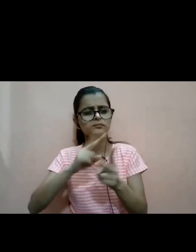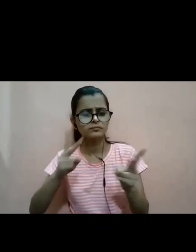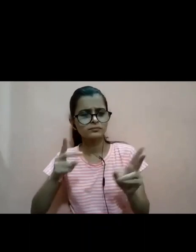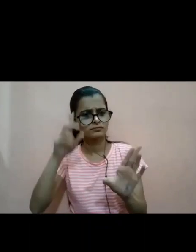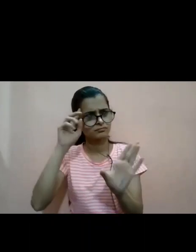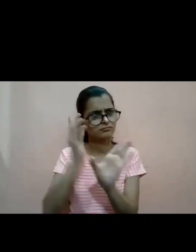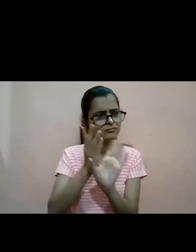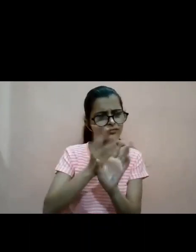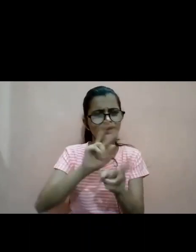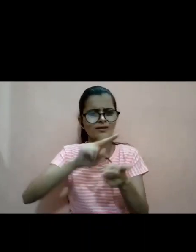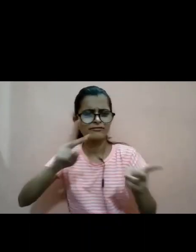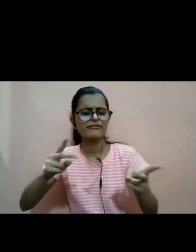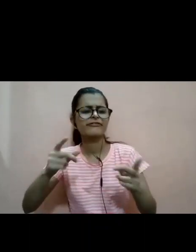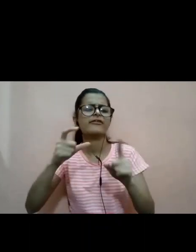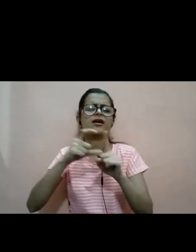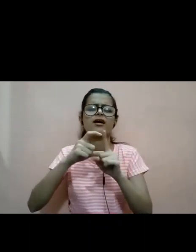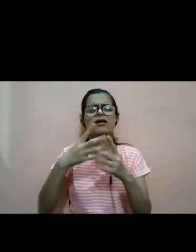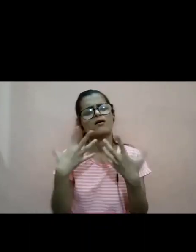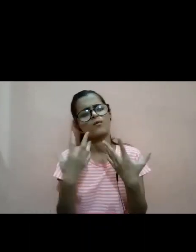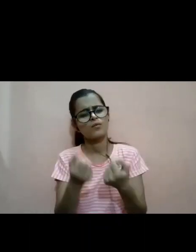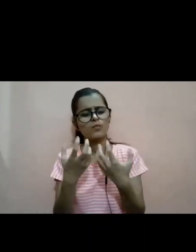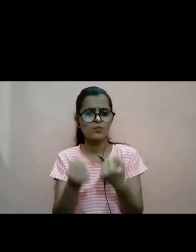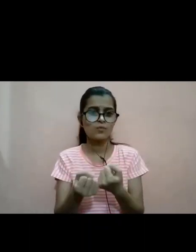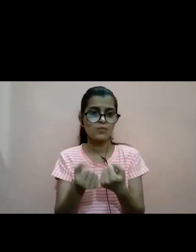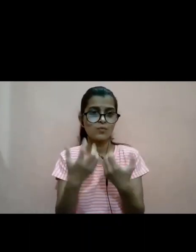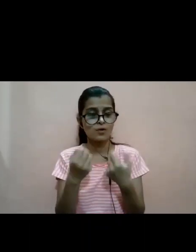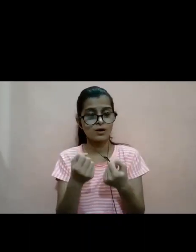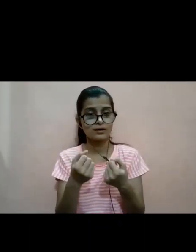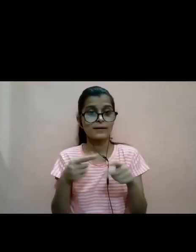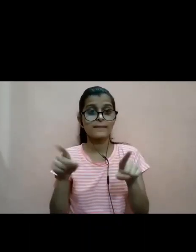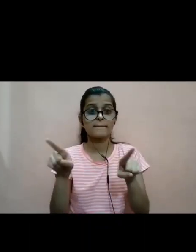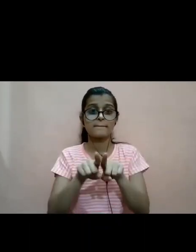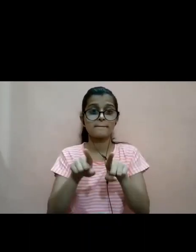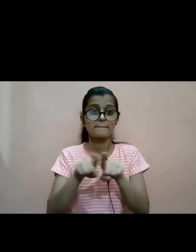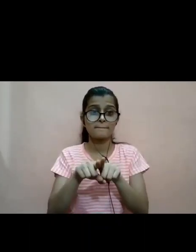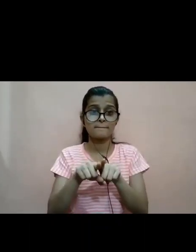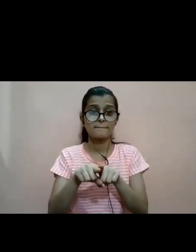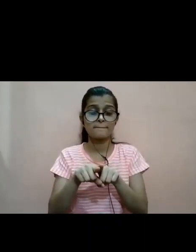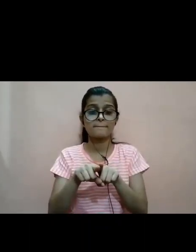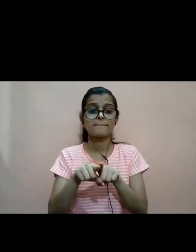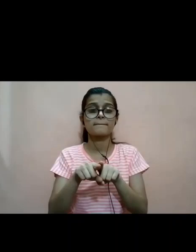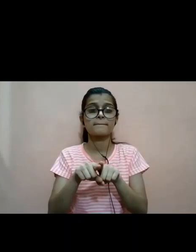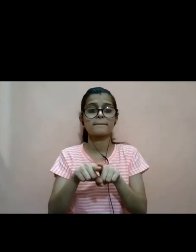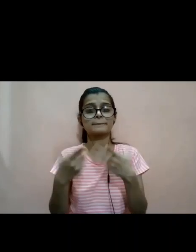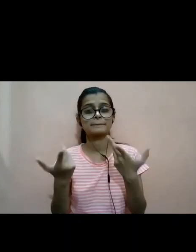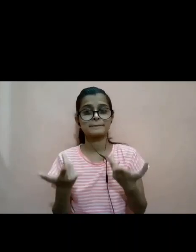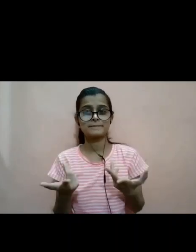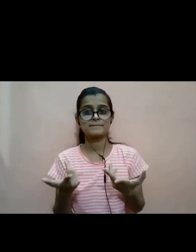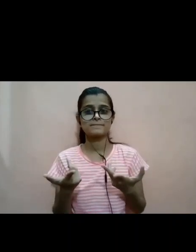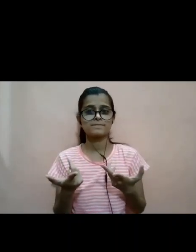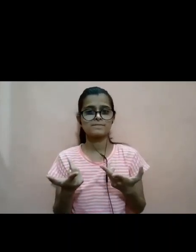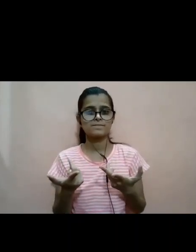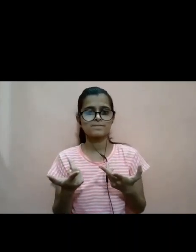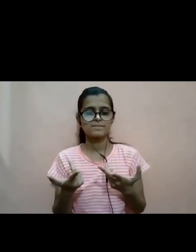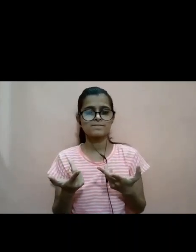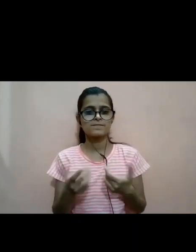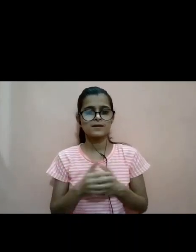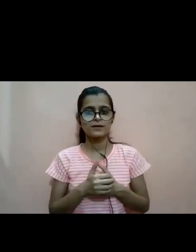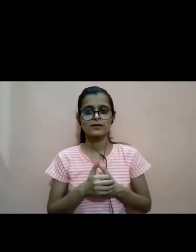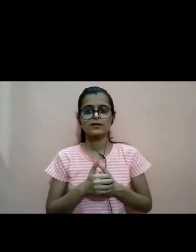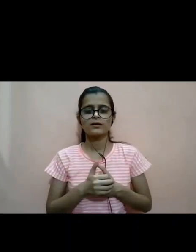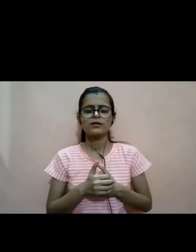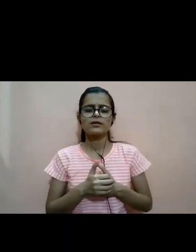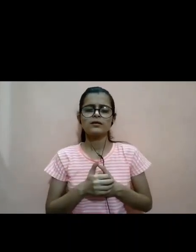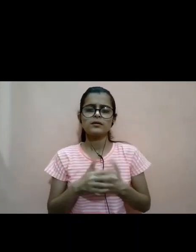about desire, but I also want to be Deleuzian, Lacanian, or whatever it may be about desire in that sense.